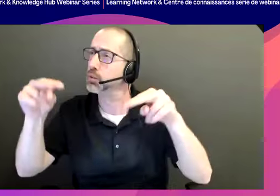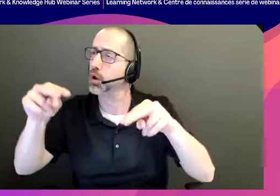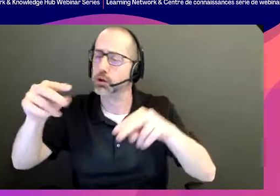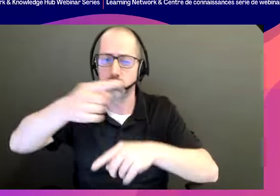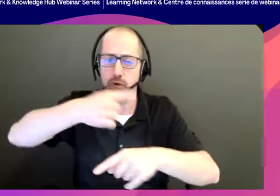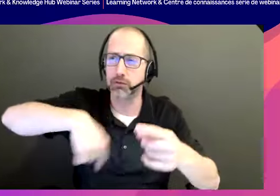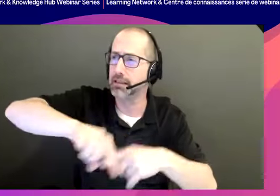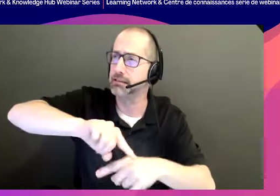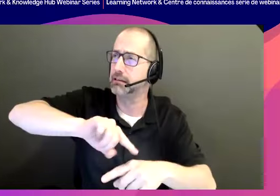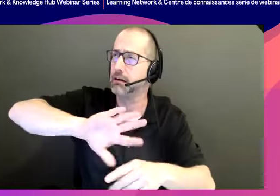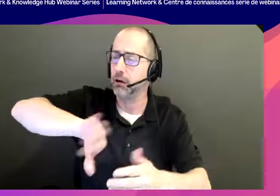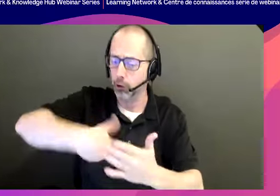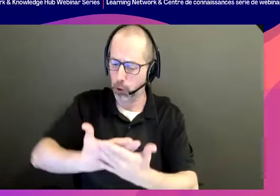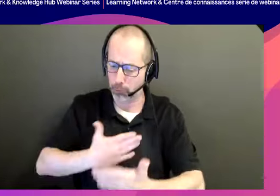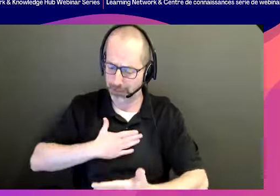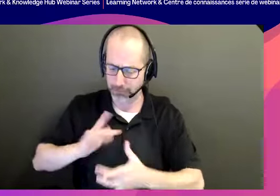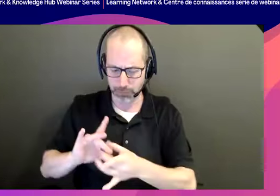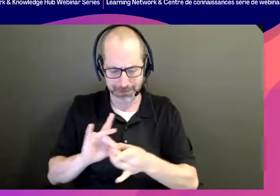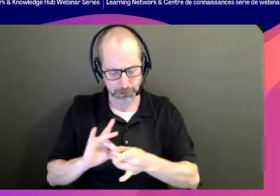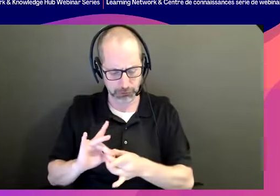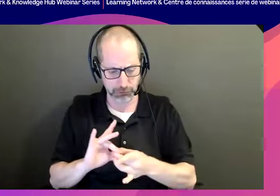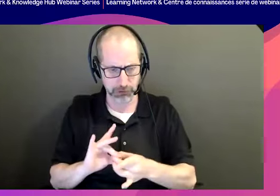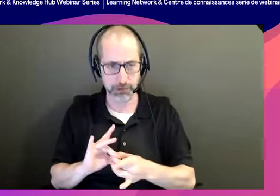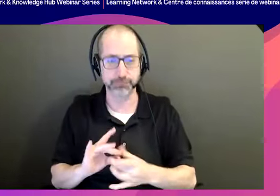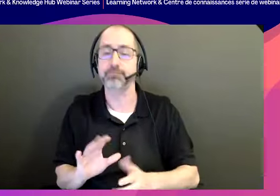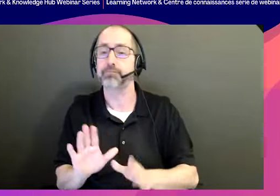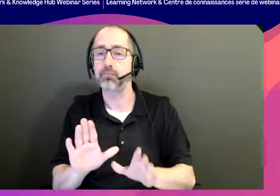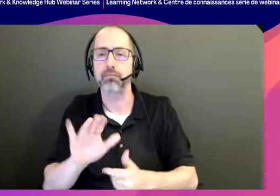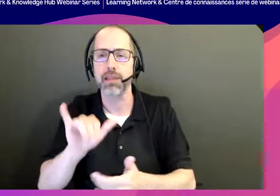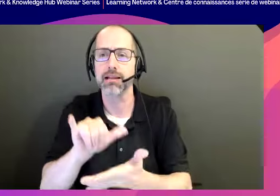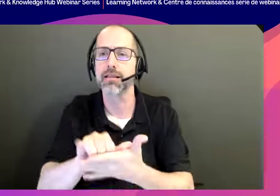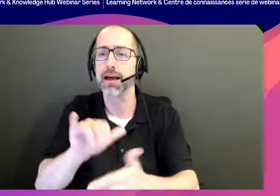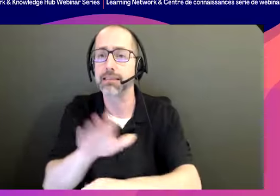my relations. So that song,